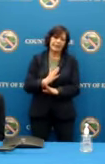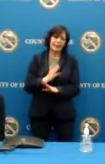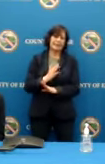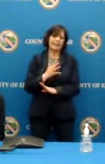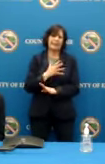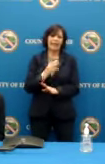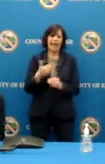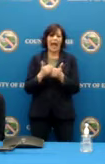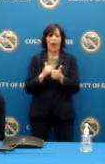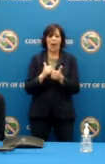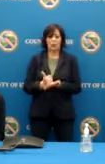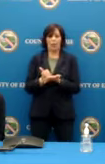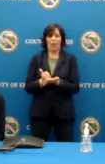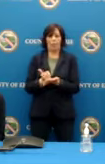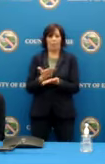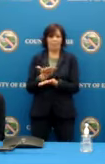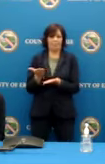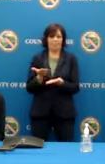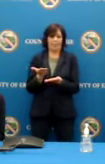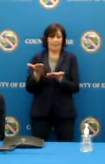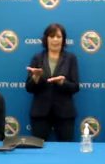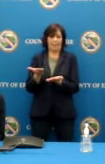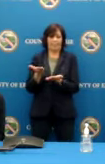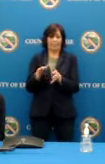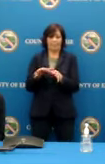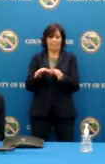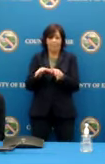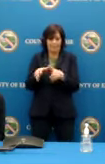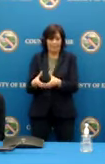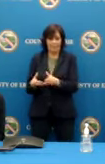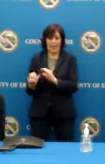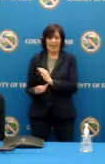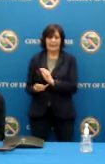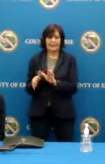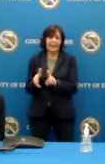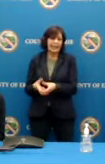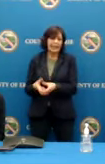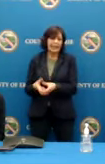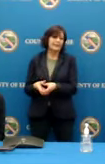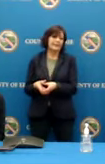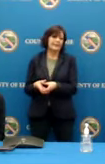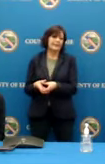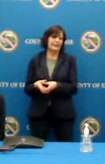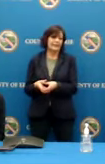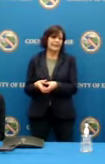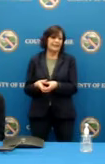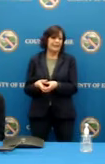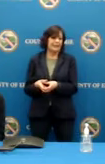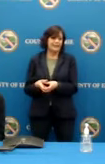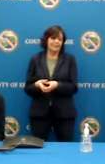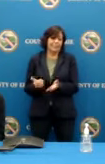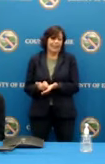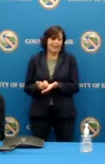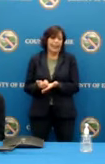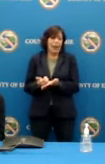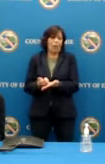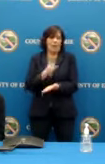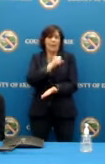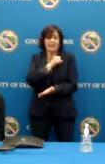then how to help them isolate the ill patients, and helping the